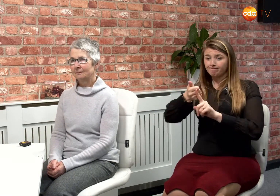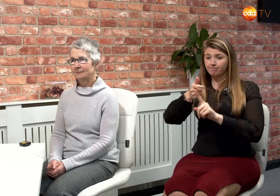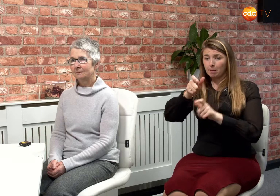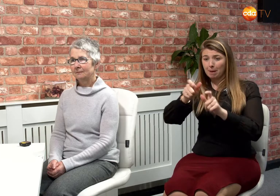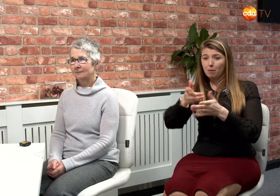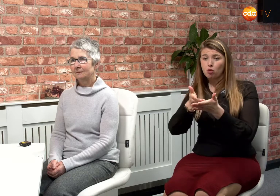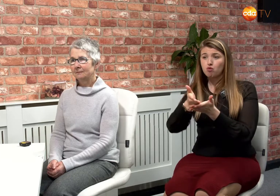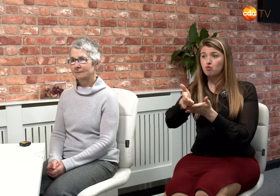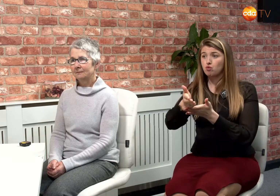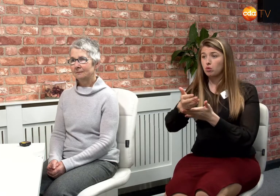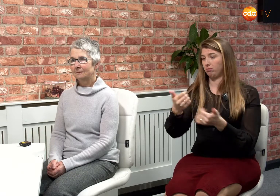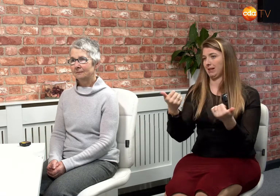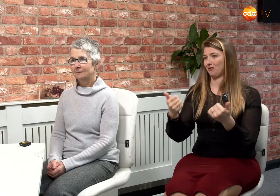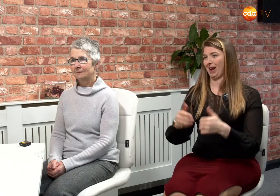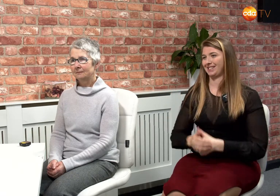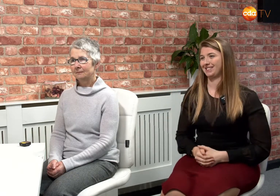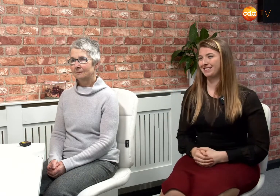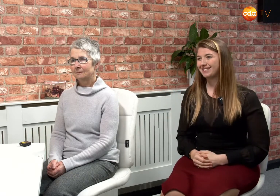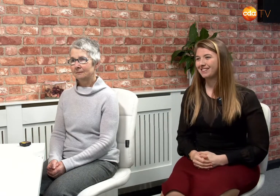good.